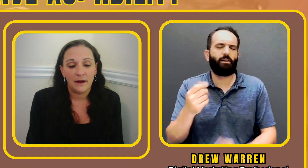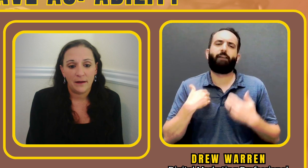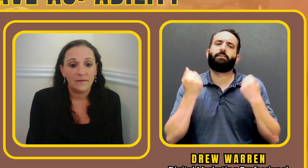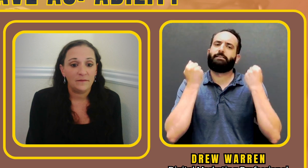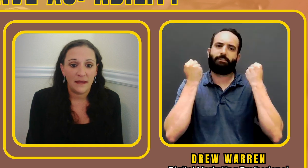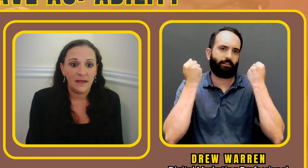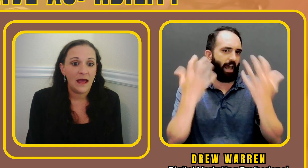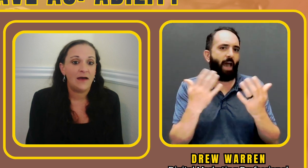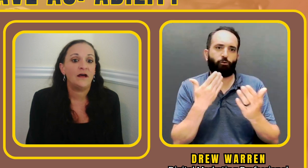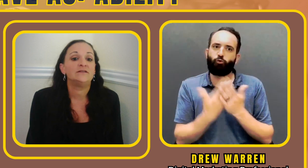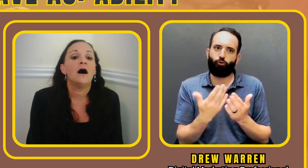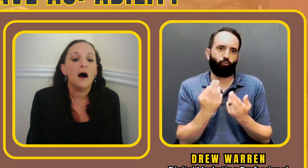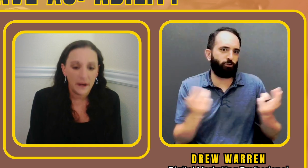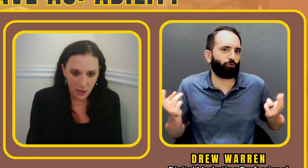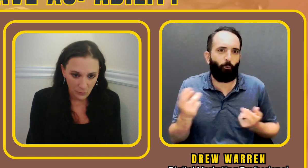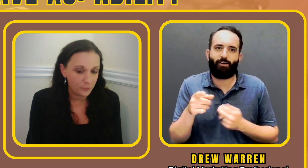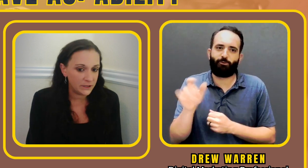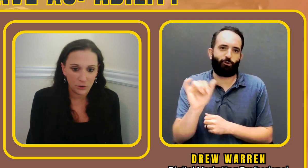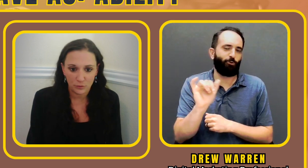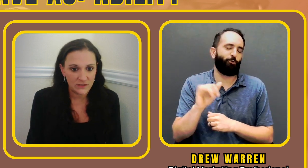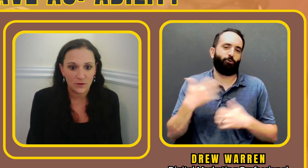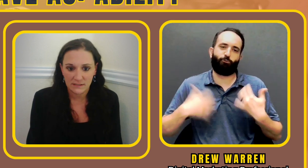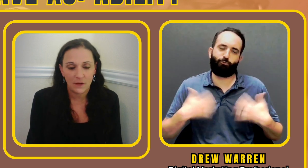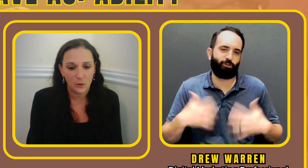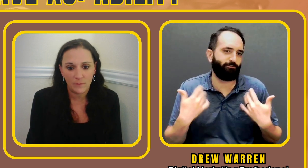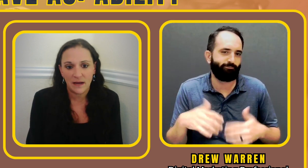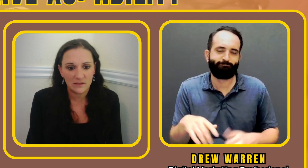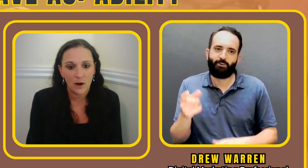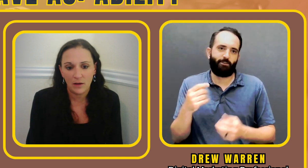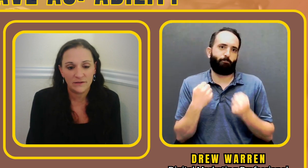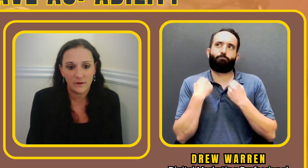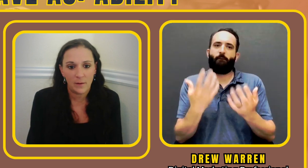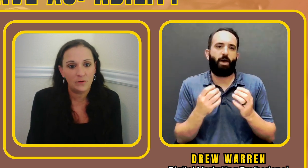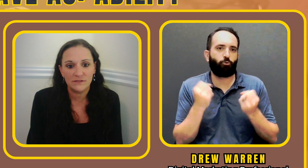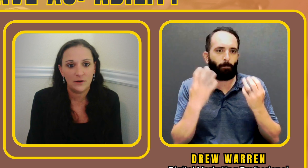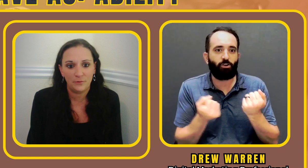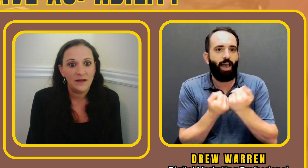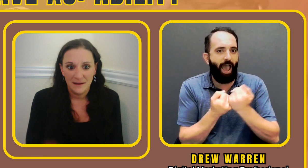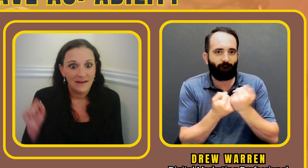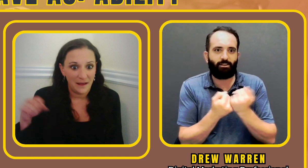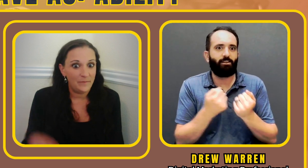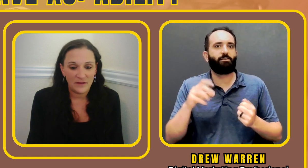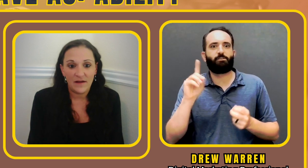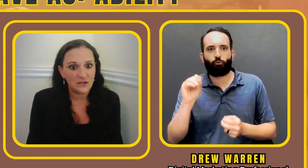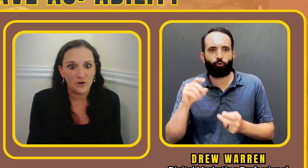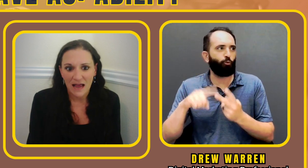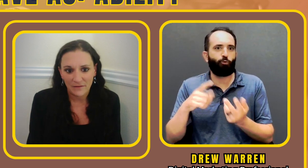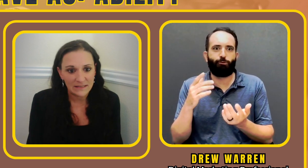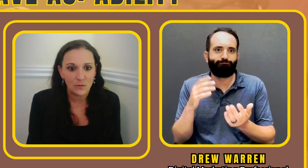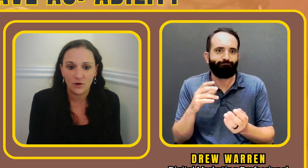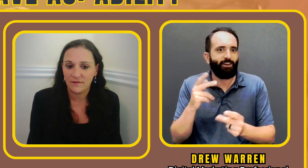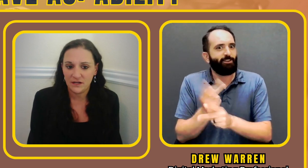And they have a ton of really good resources on their website as well. It's phenomenal. Yes, they do. So, they have so